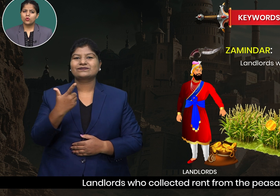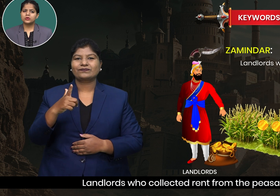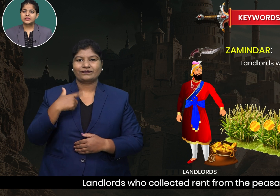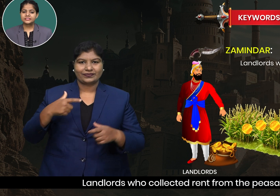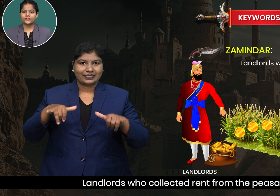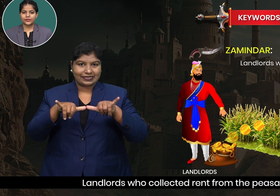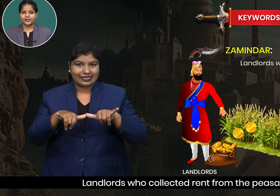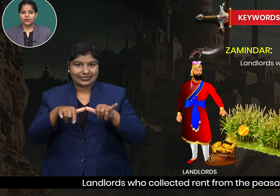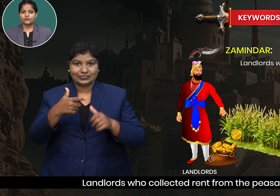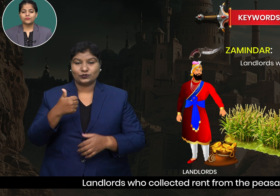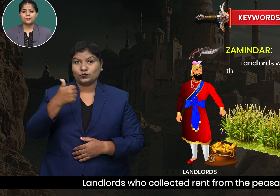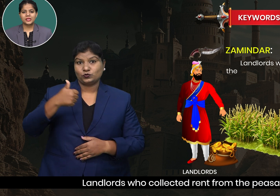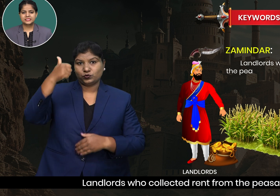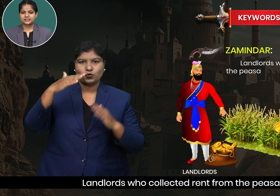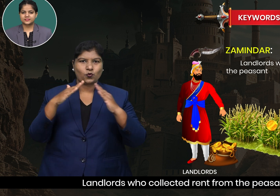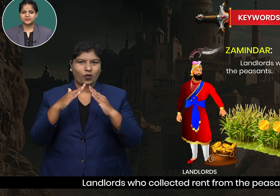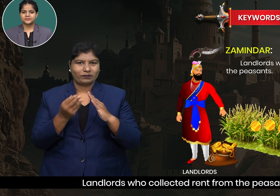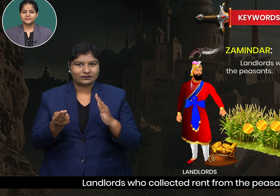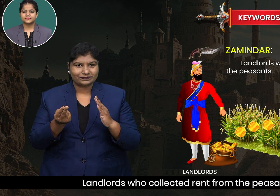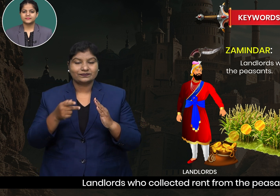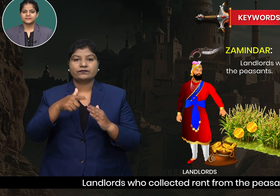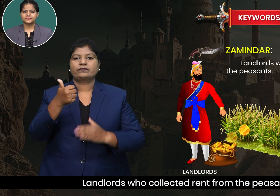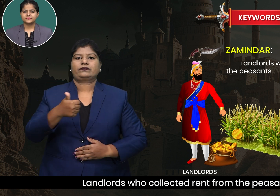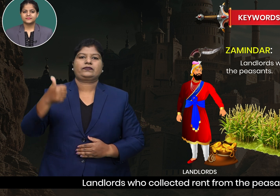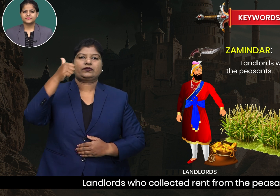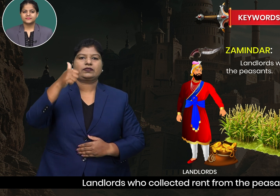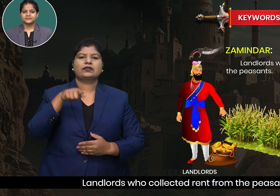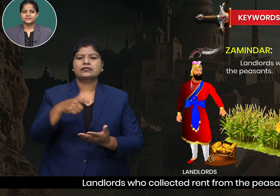Landlords who collected rent from the peasants.